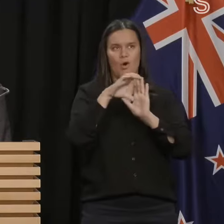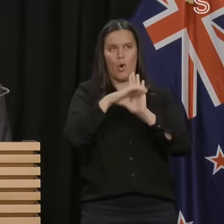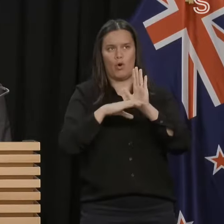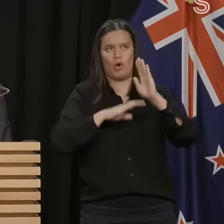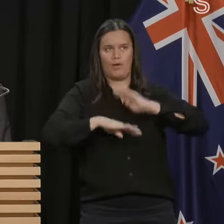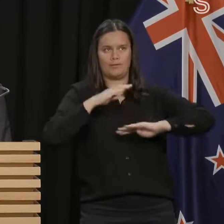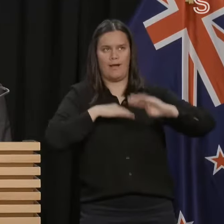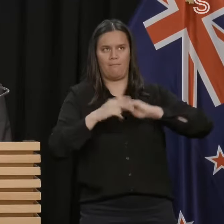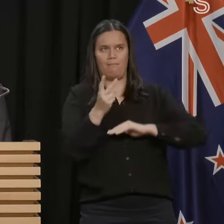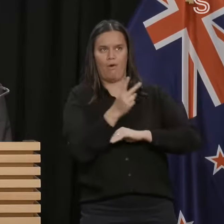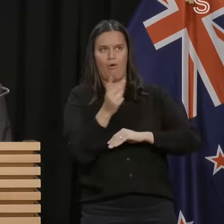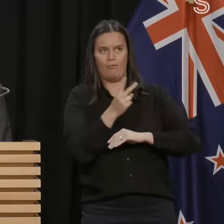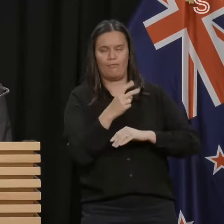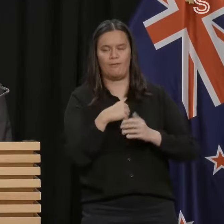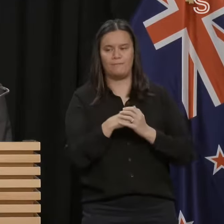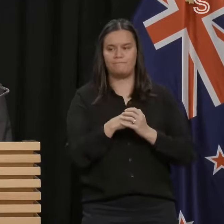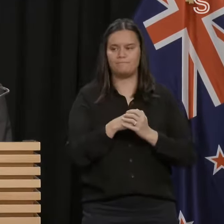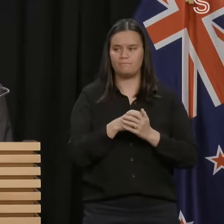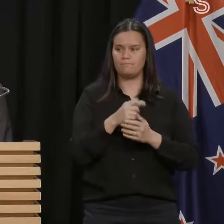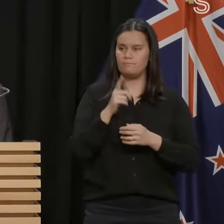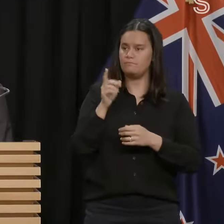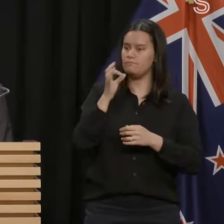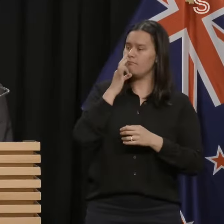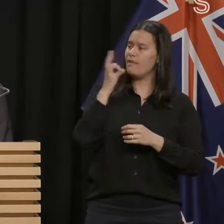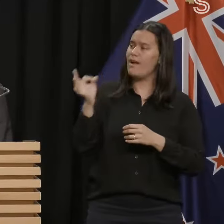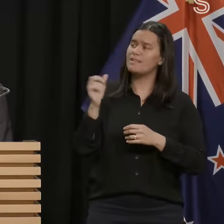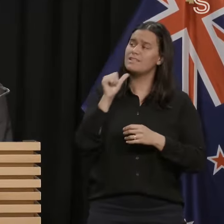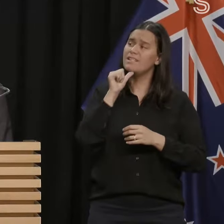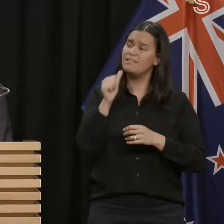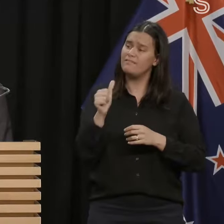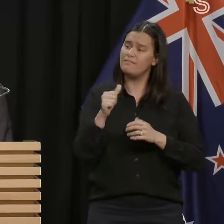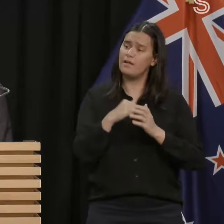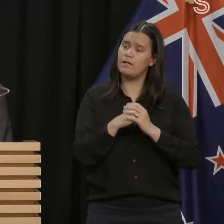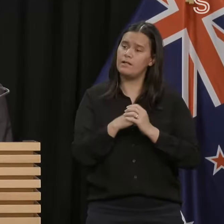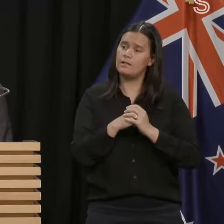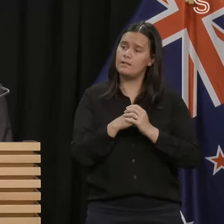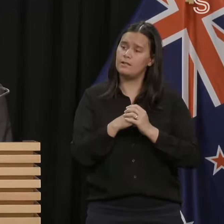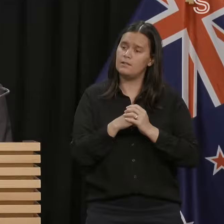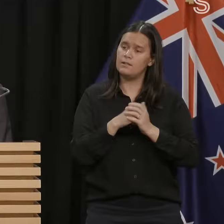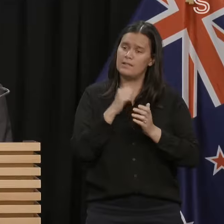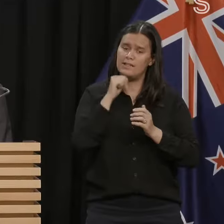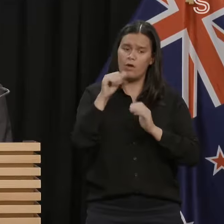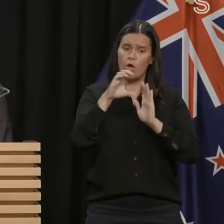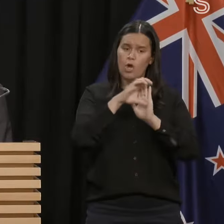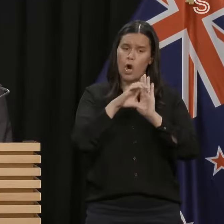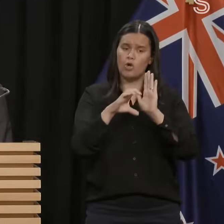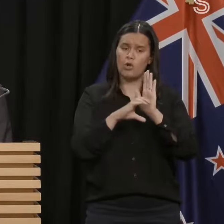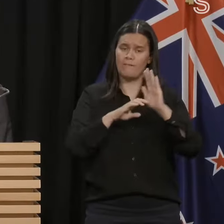hope that if you were this, code of conduct was widely signed up, then it would actually cover all of